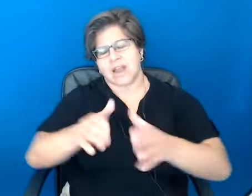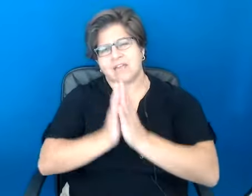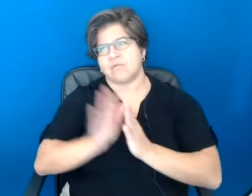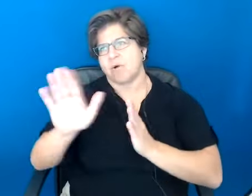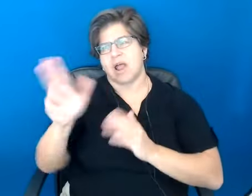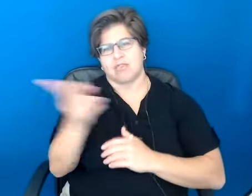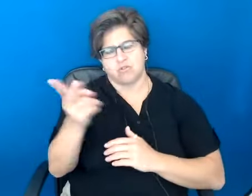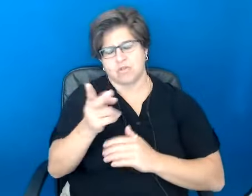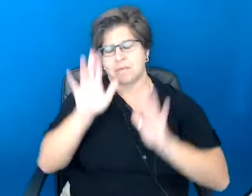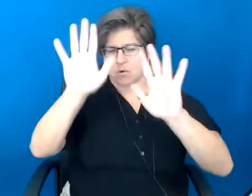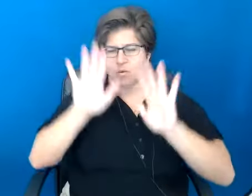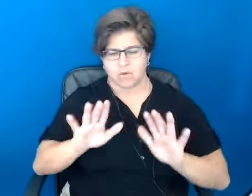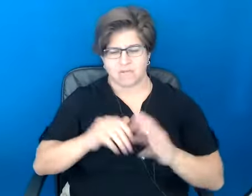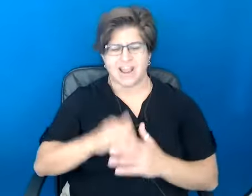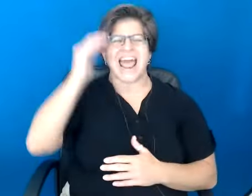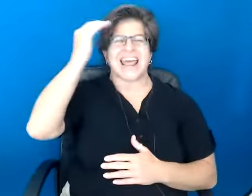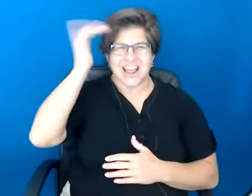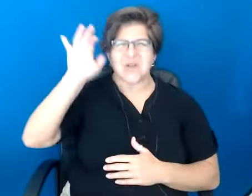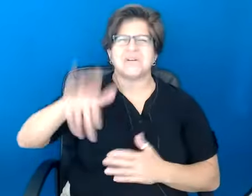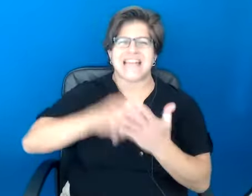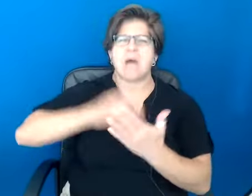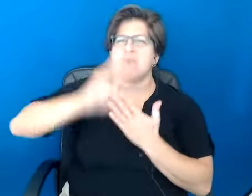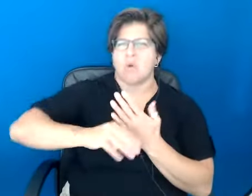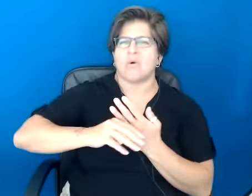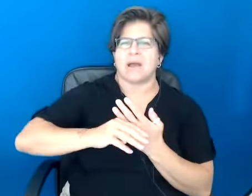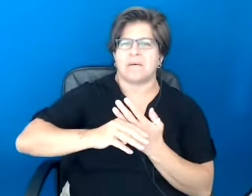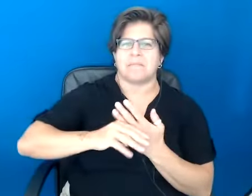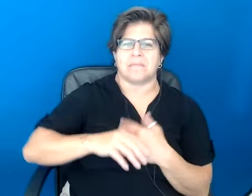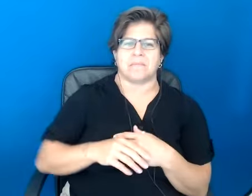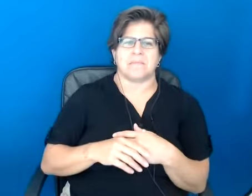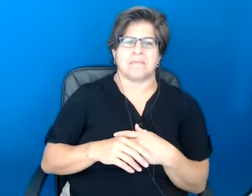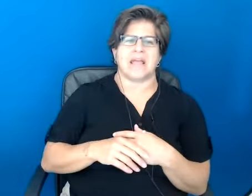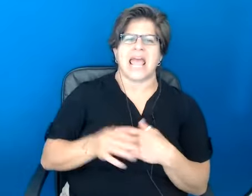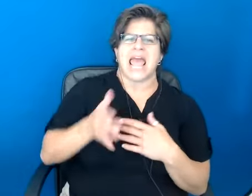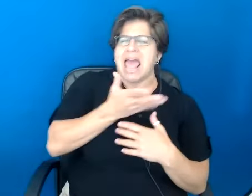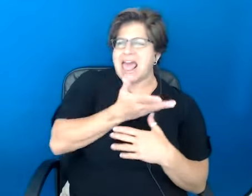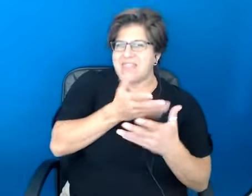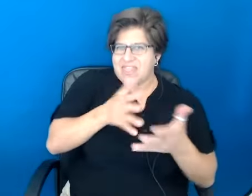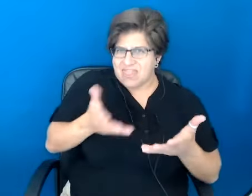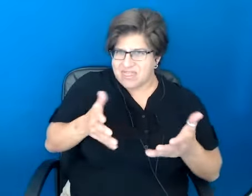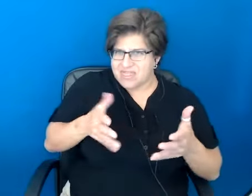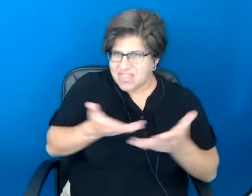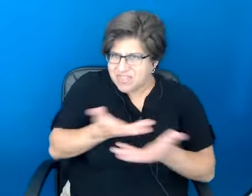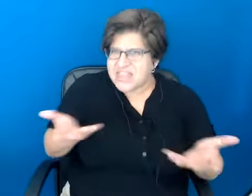And that helped me through that year. And my 2